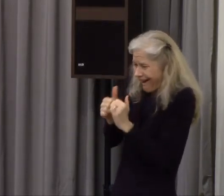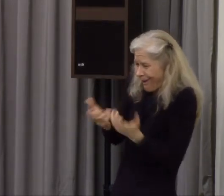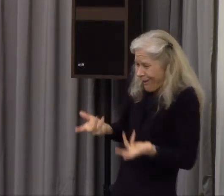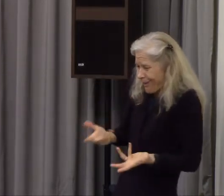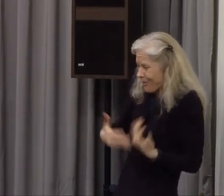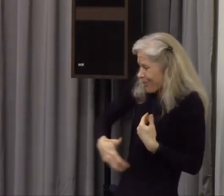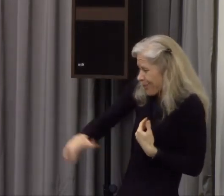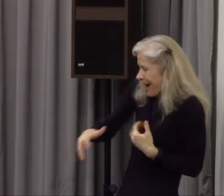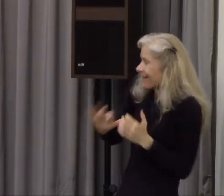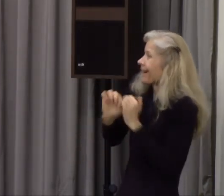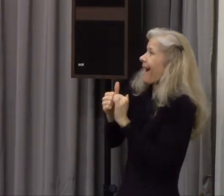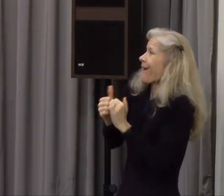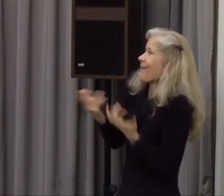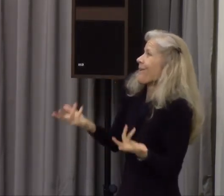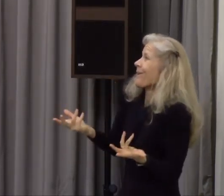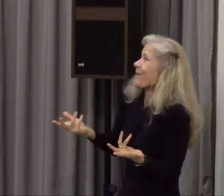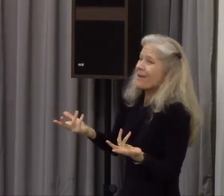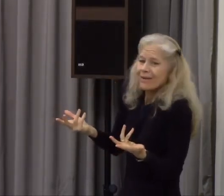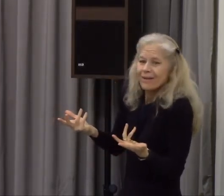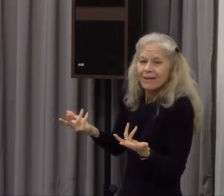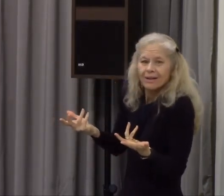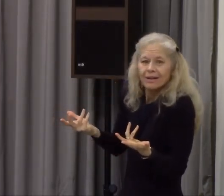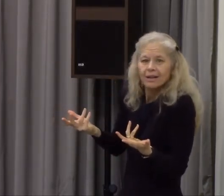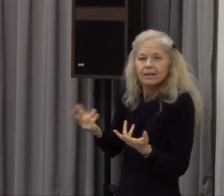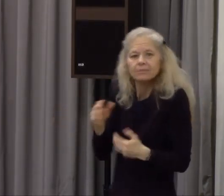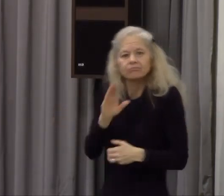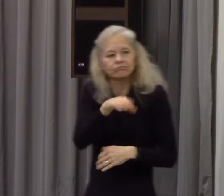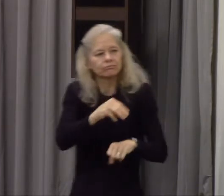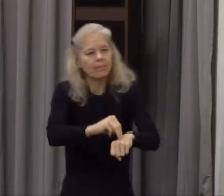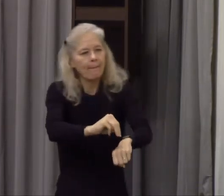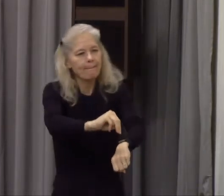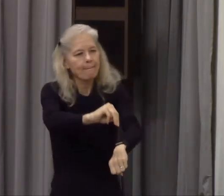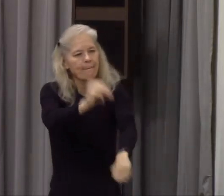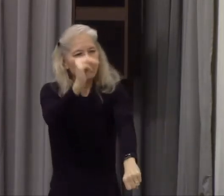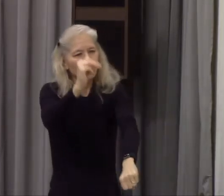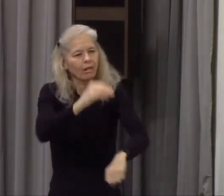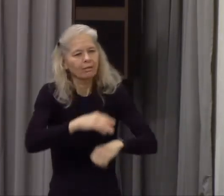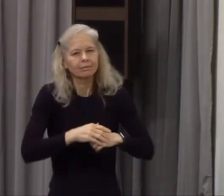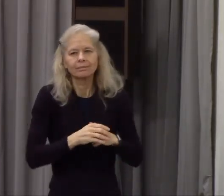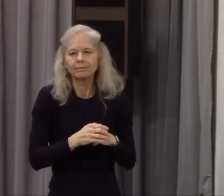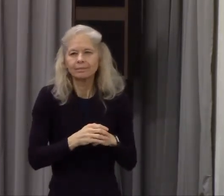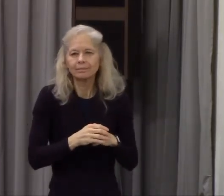says, I'm going to do it miraculously. And what does Mary say?